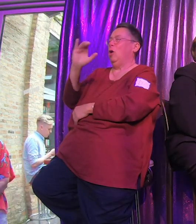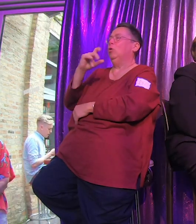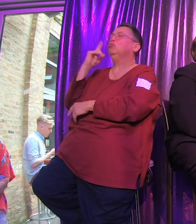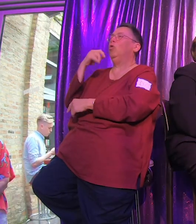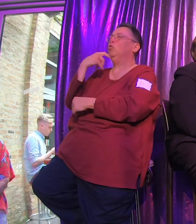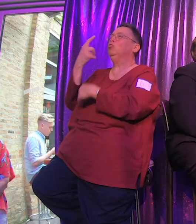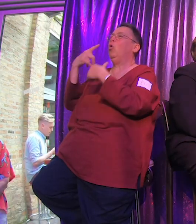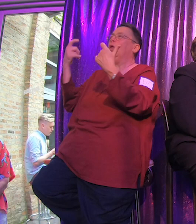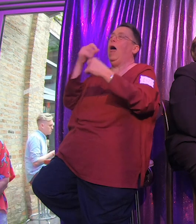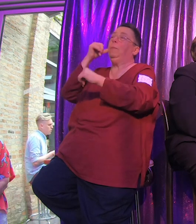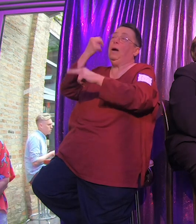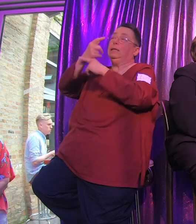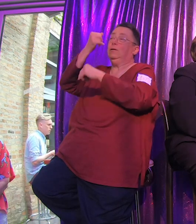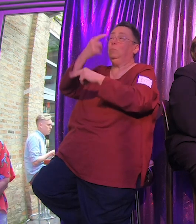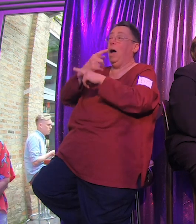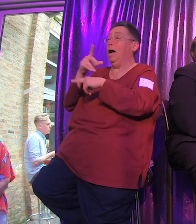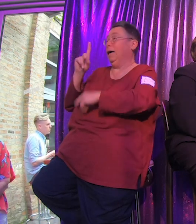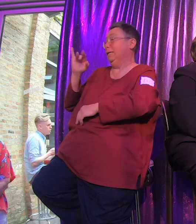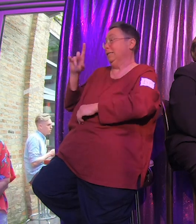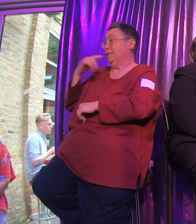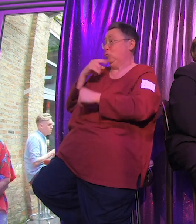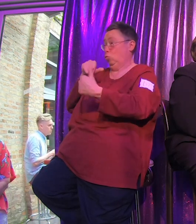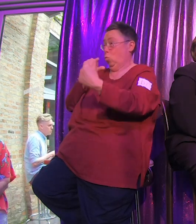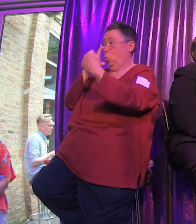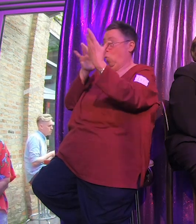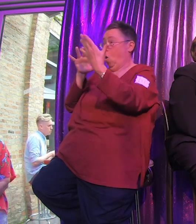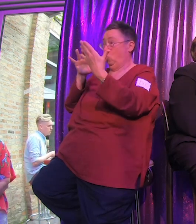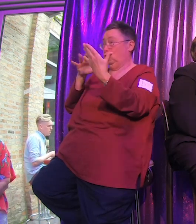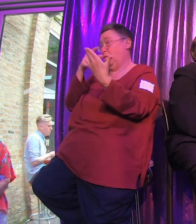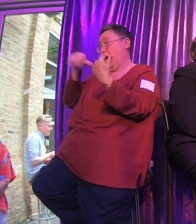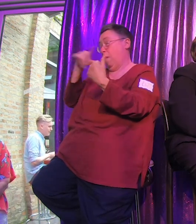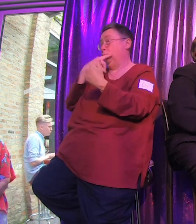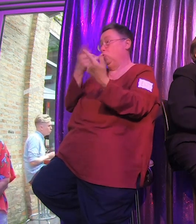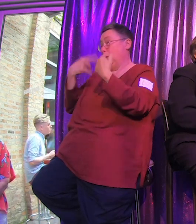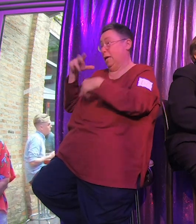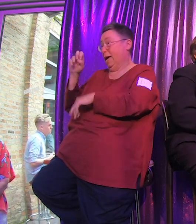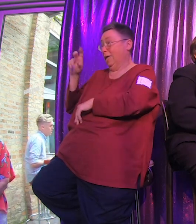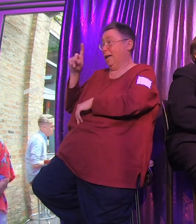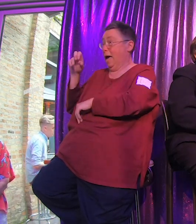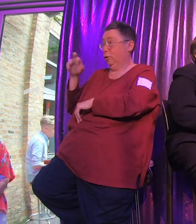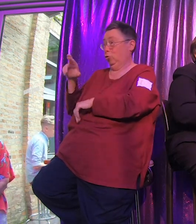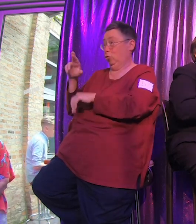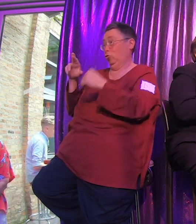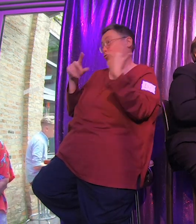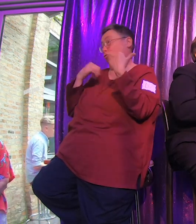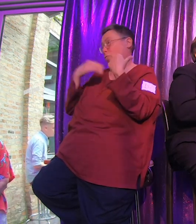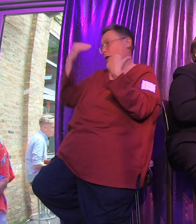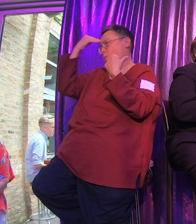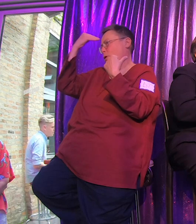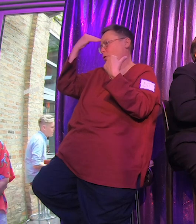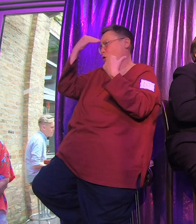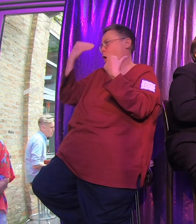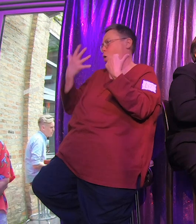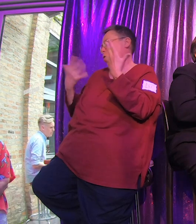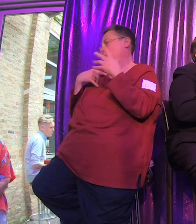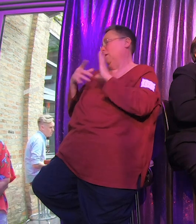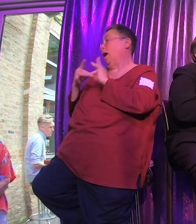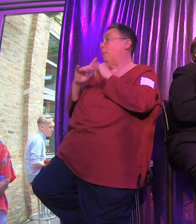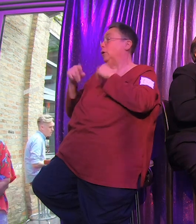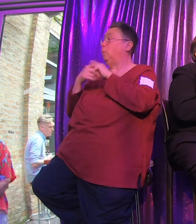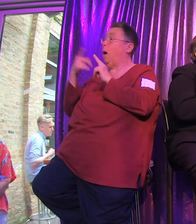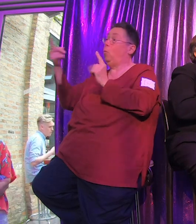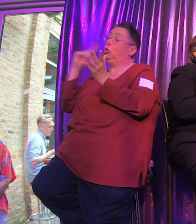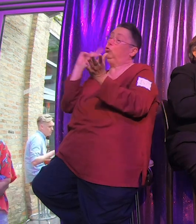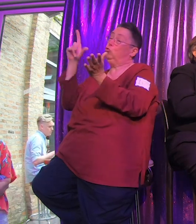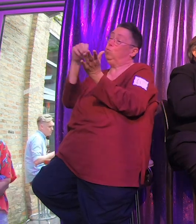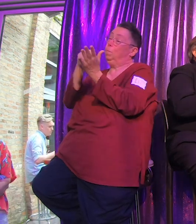about your siblings. I was wondering if you ever had approached them to be an editor so they would know, you know, and could comment about what you had put in